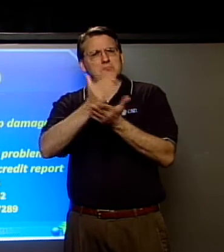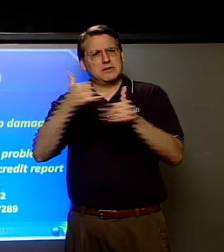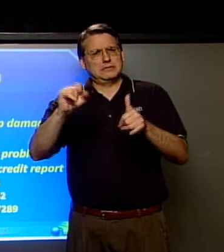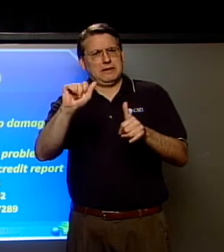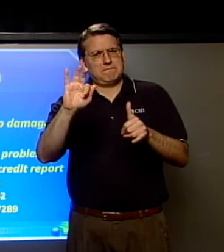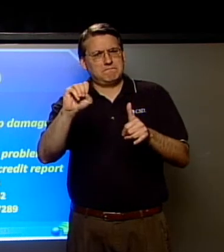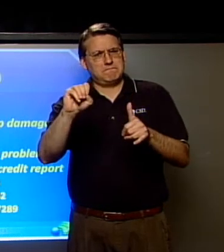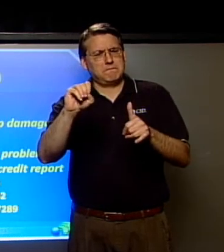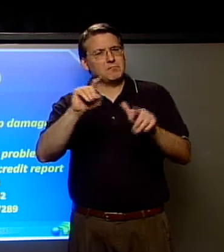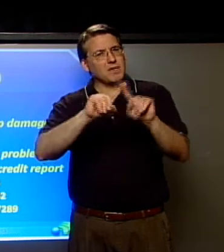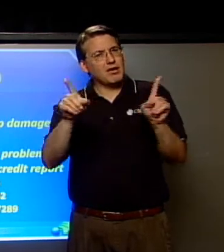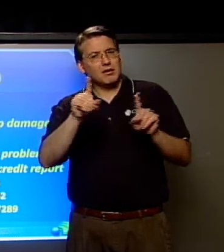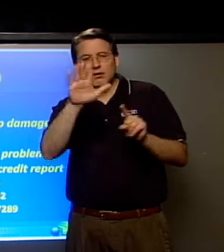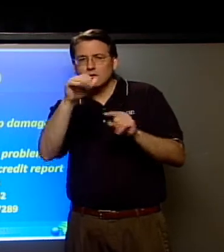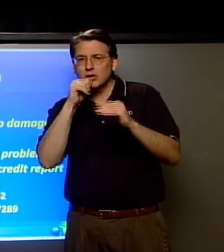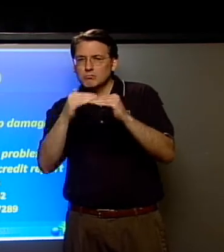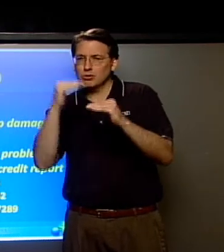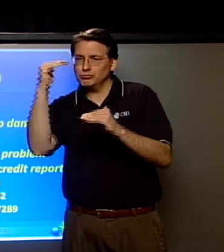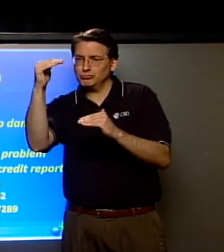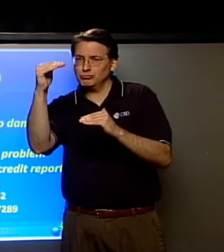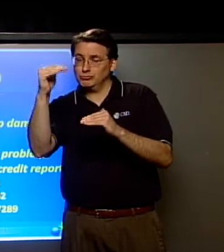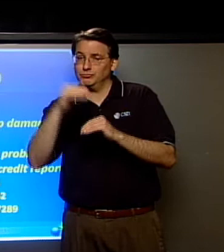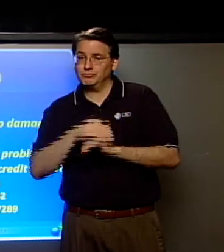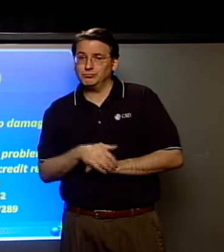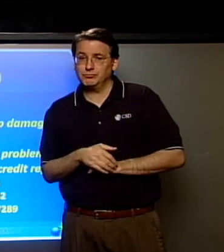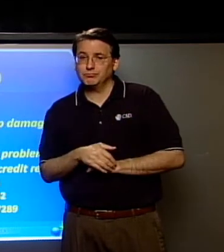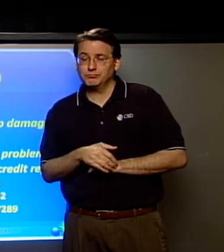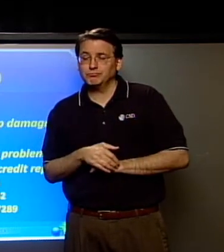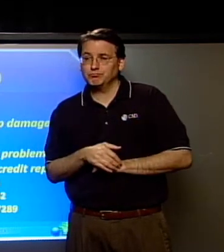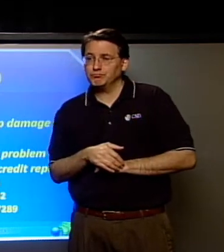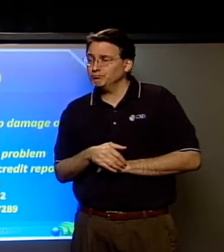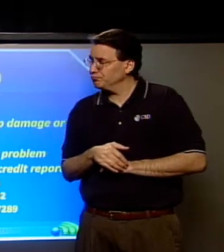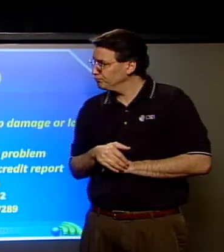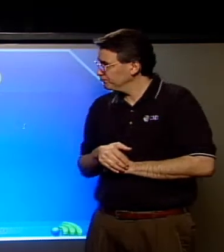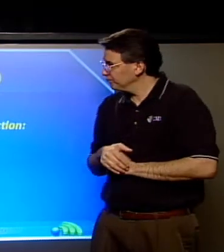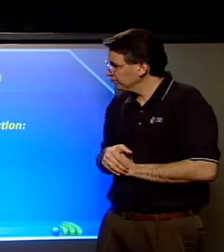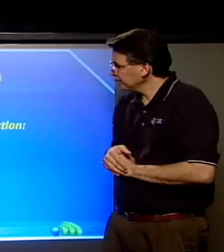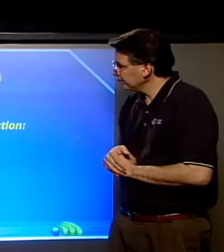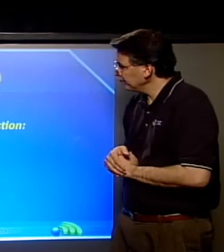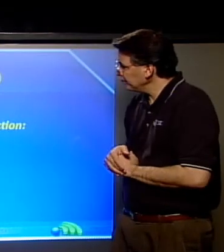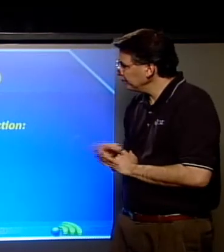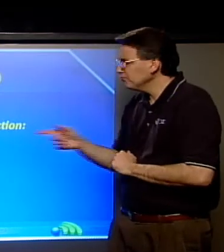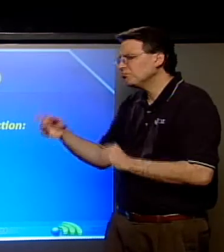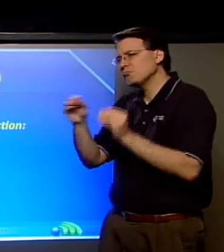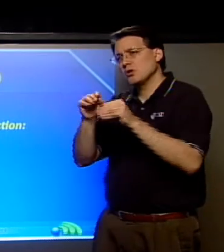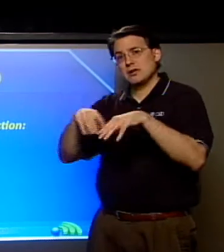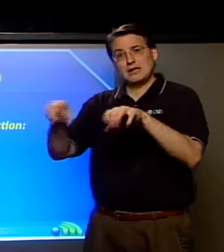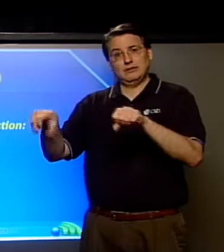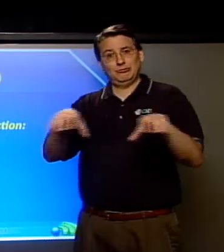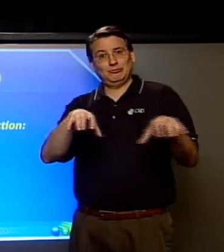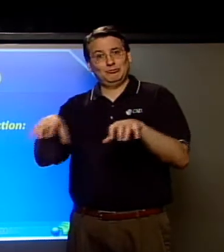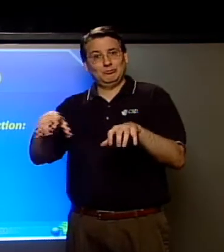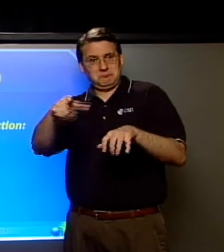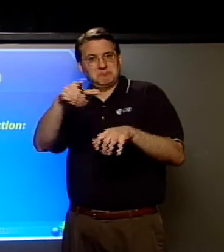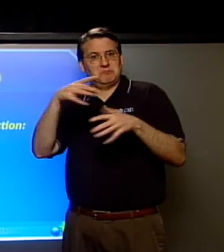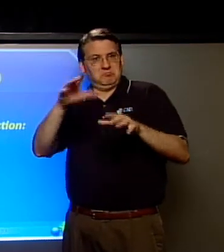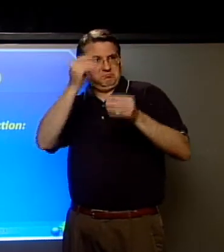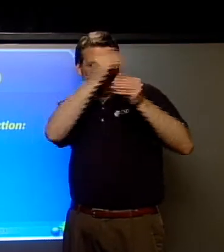if you notice that there is fraud, then you can have a lot of times you can have the fraudulent activity taken off of your credit cards and